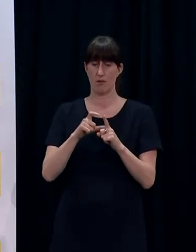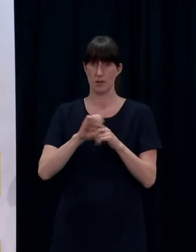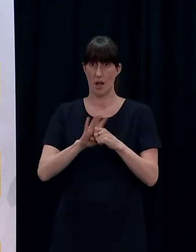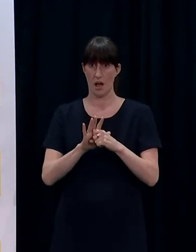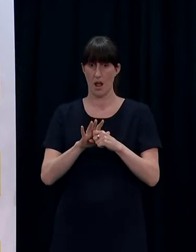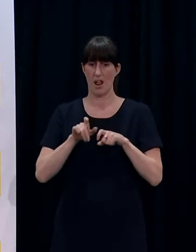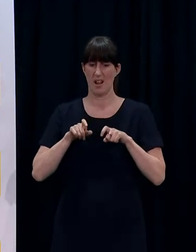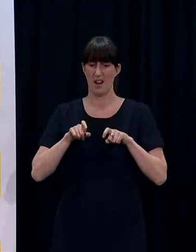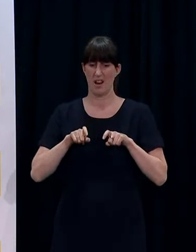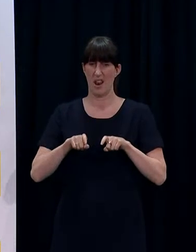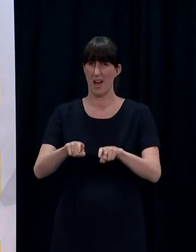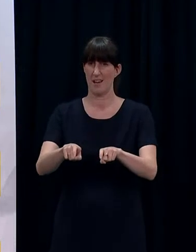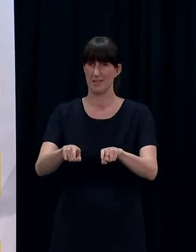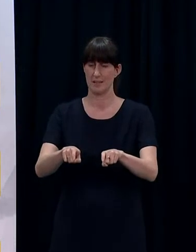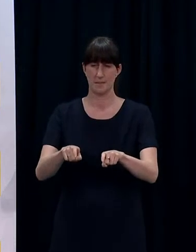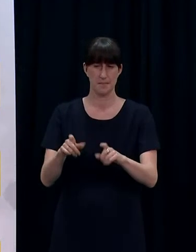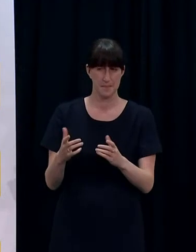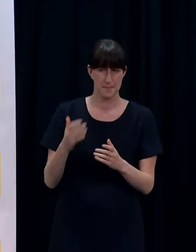know that